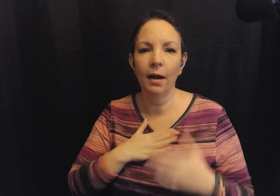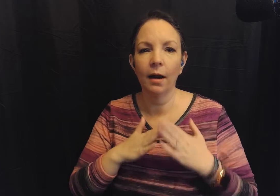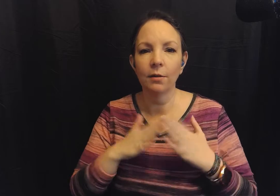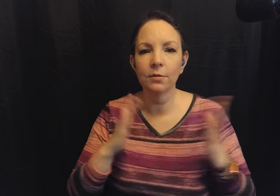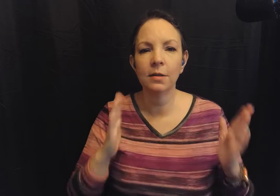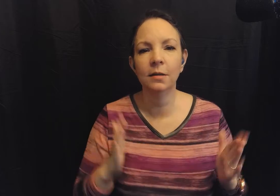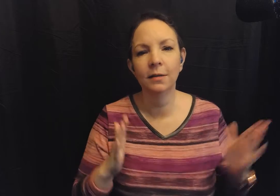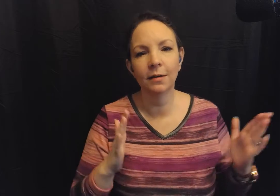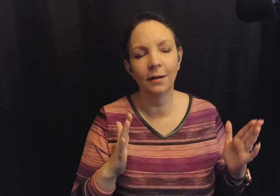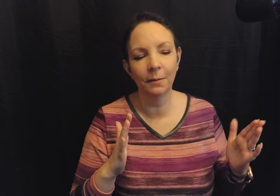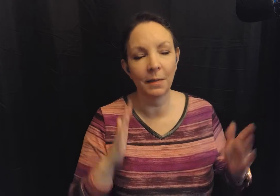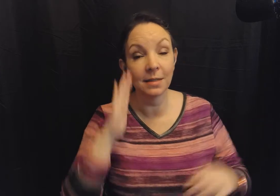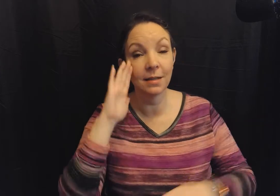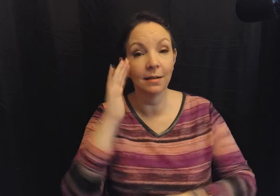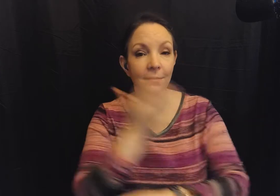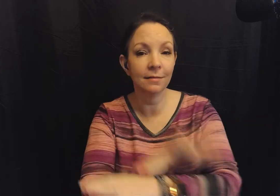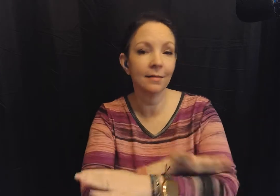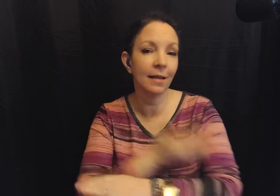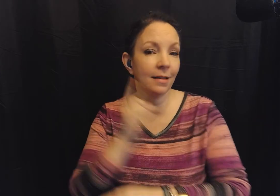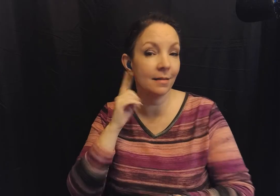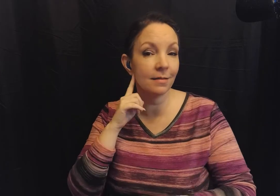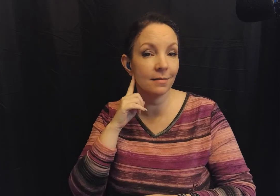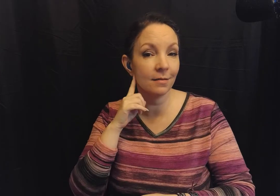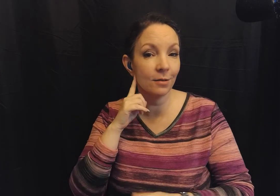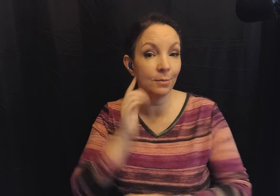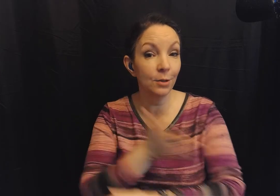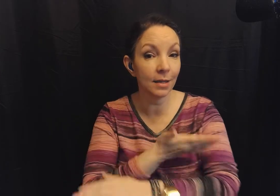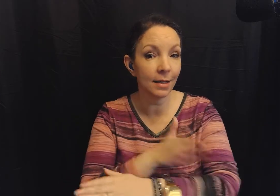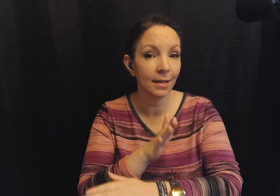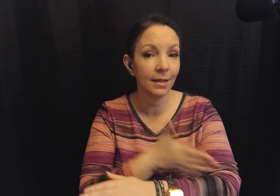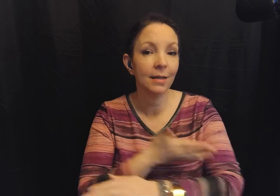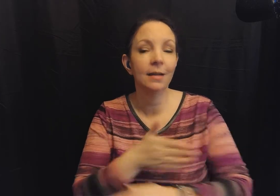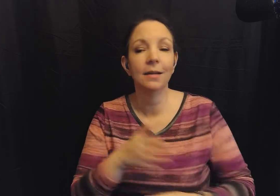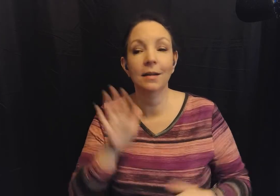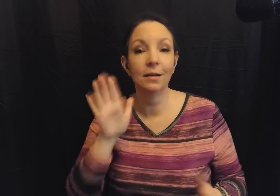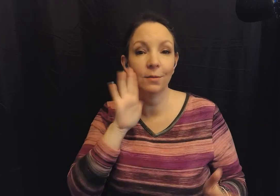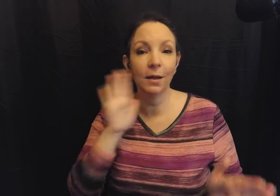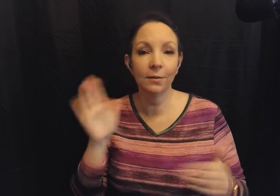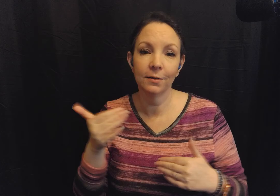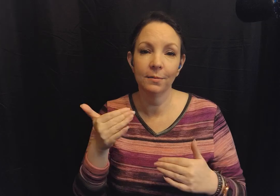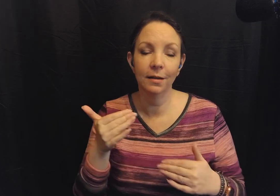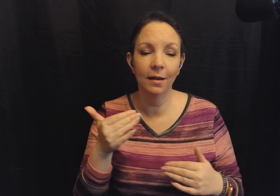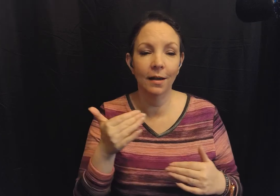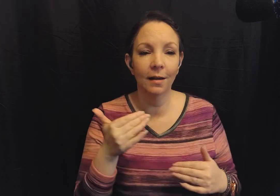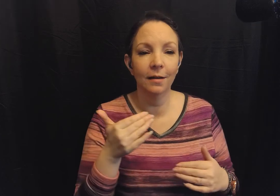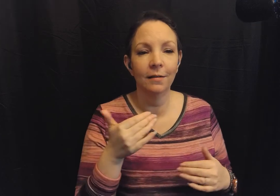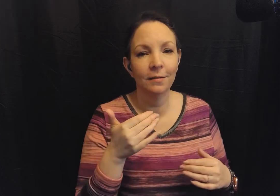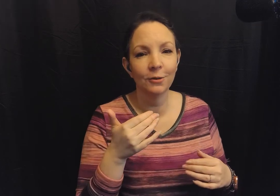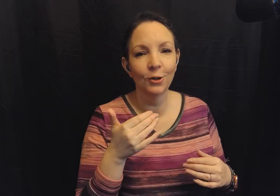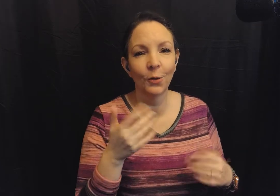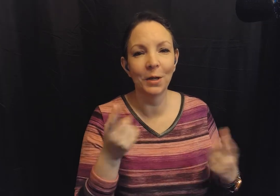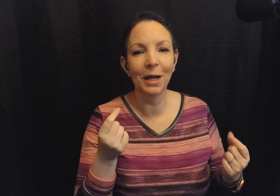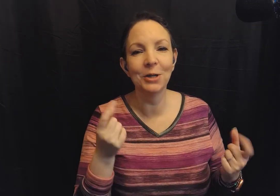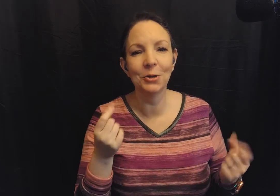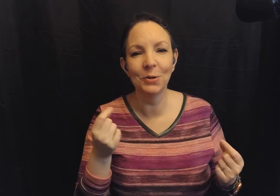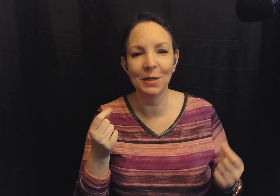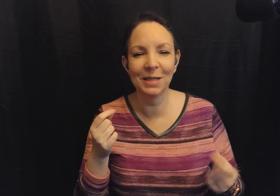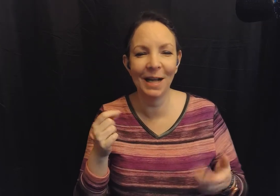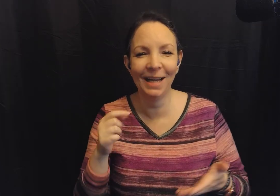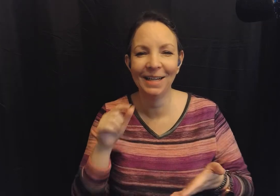house, my son likes to listen to music in his bedroom. And so what I do is